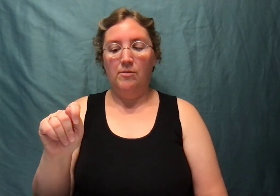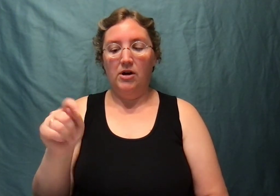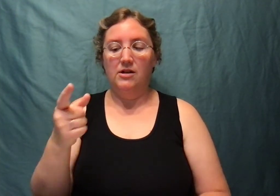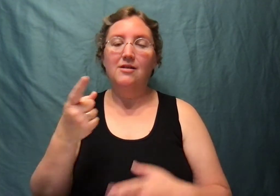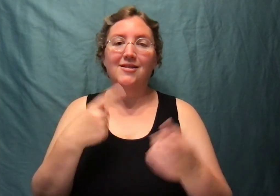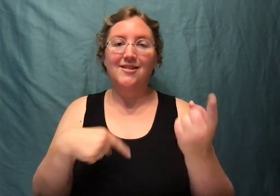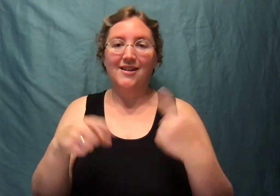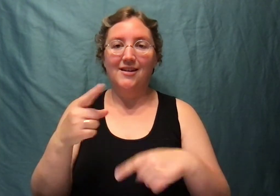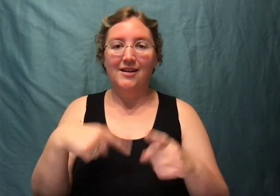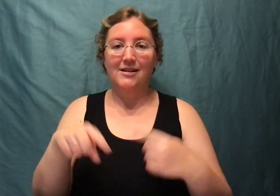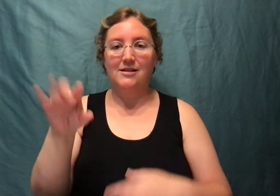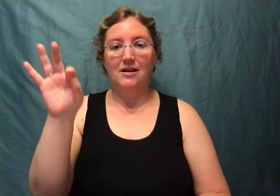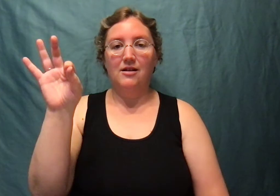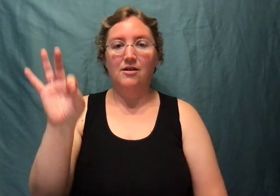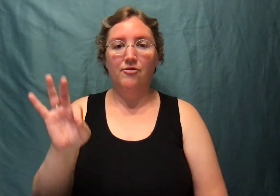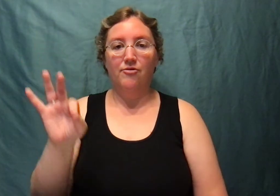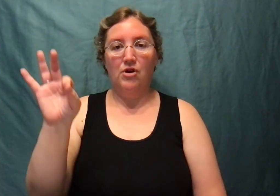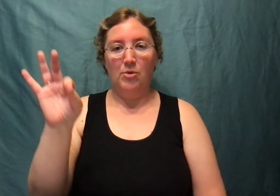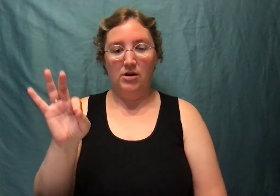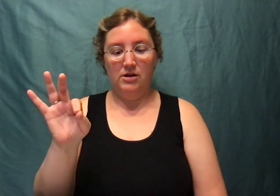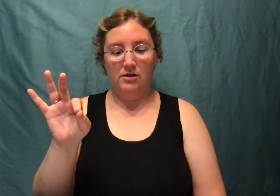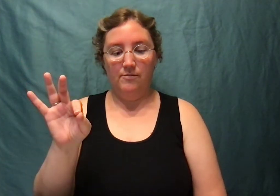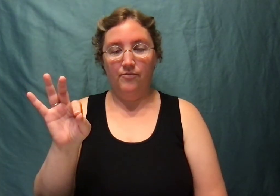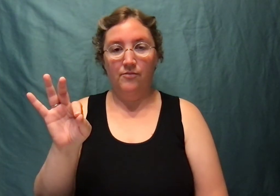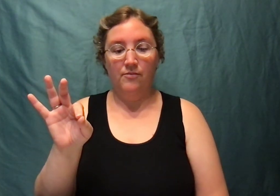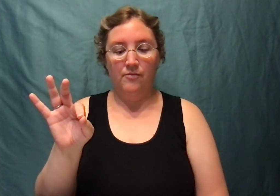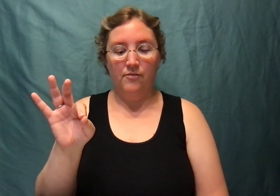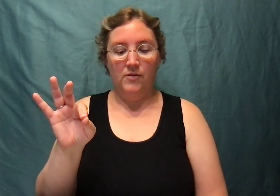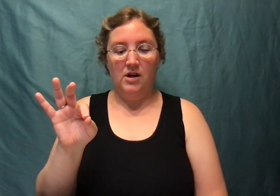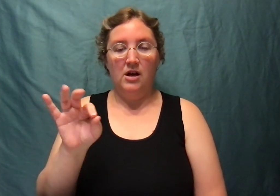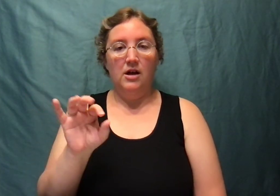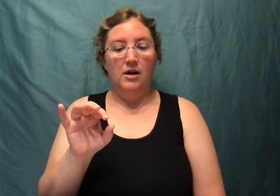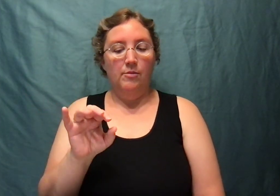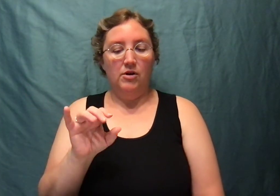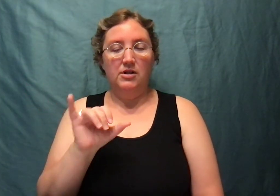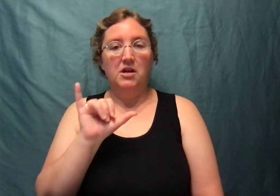Fremont. It's signed Fremont. Mark says,